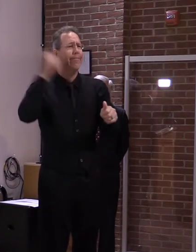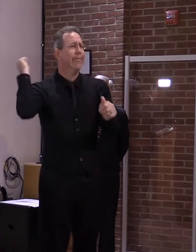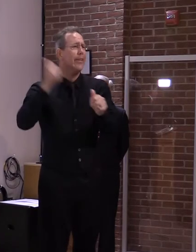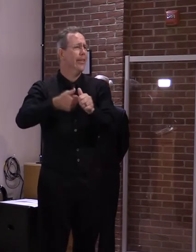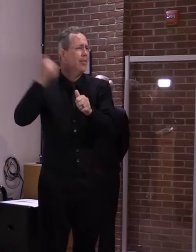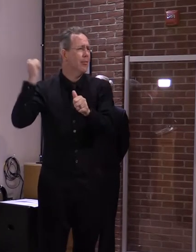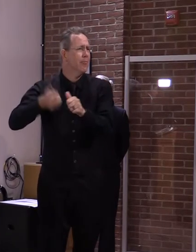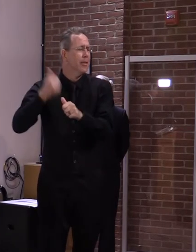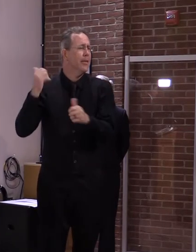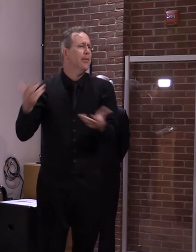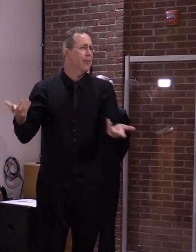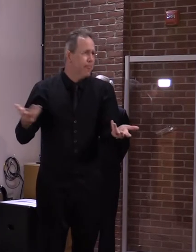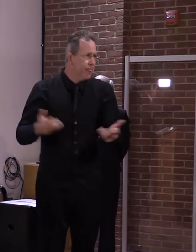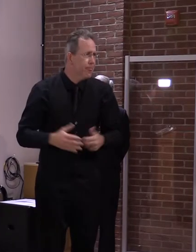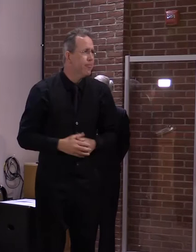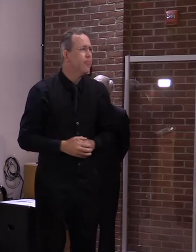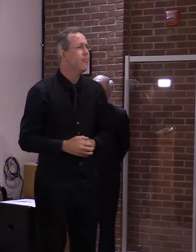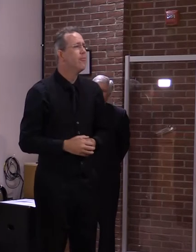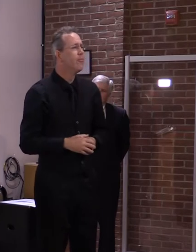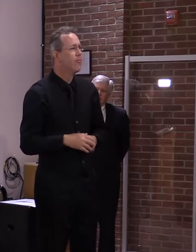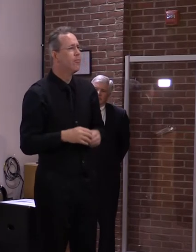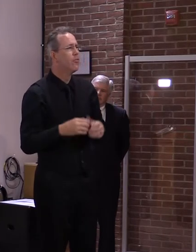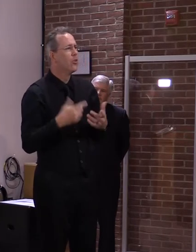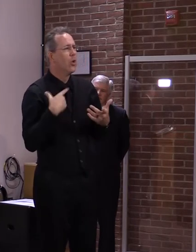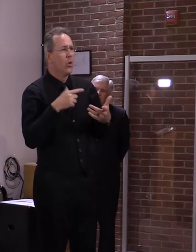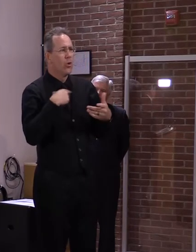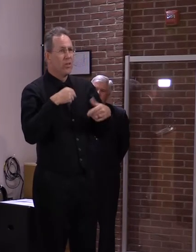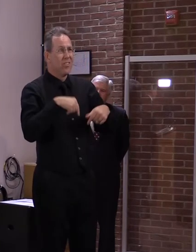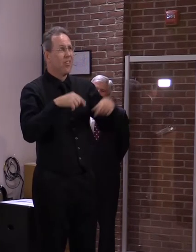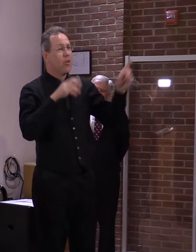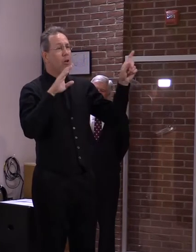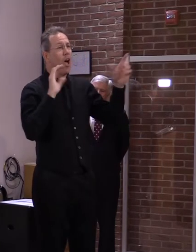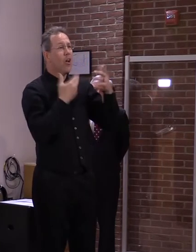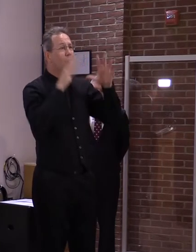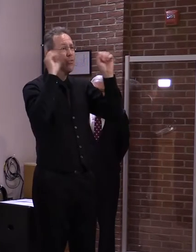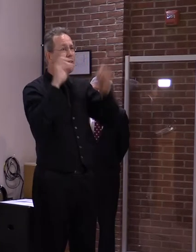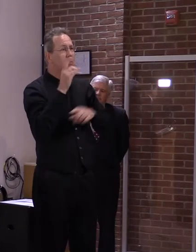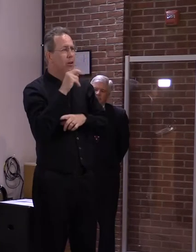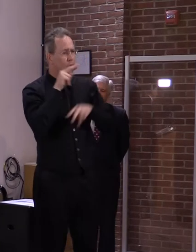state to come up with this 80% threshold of those eligible.